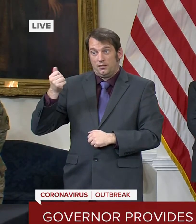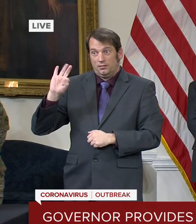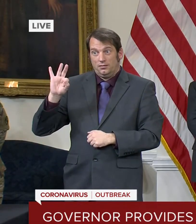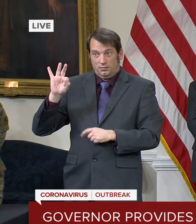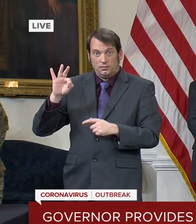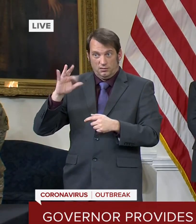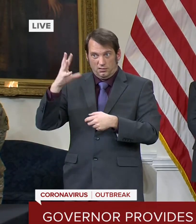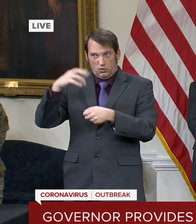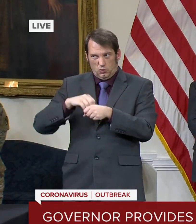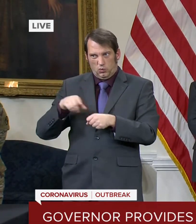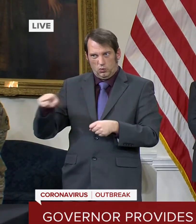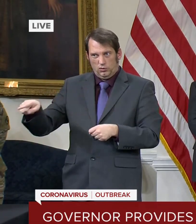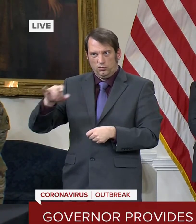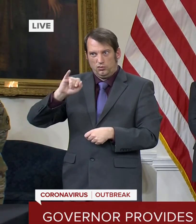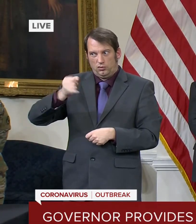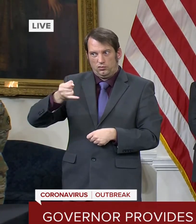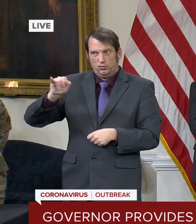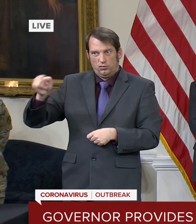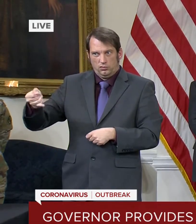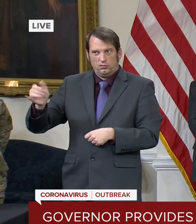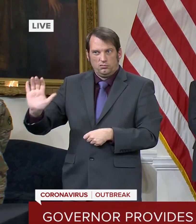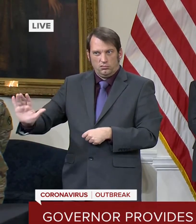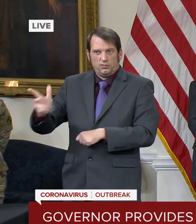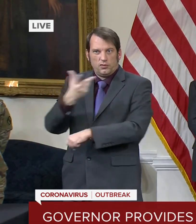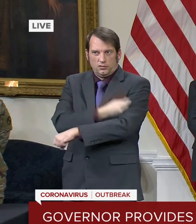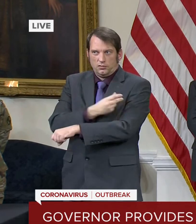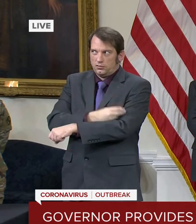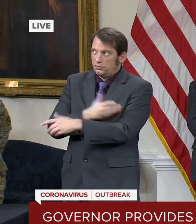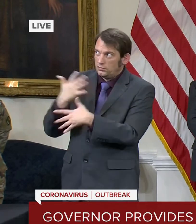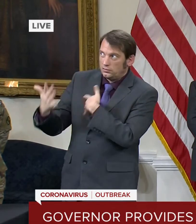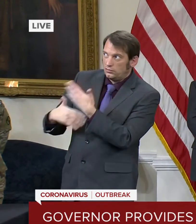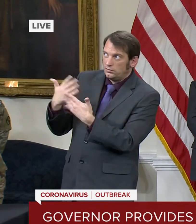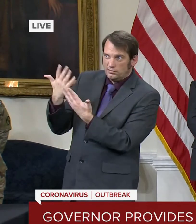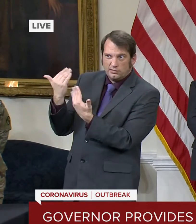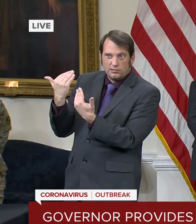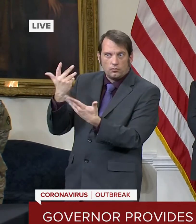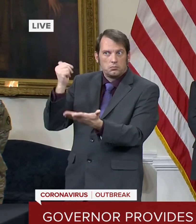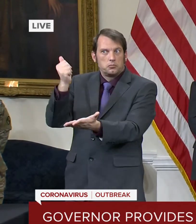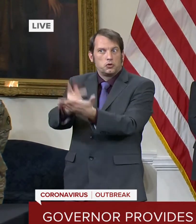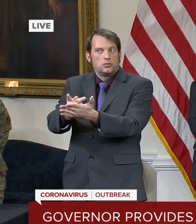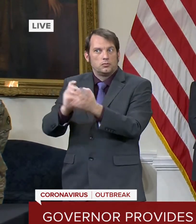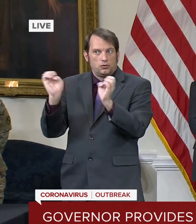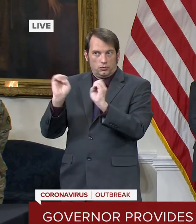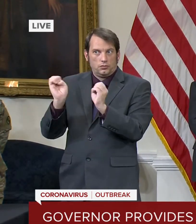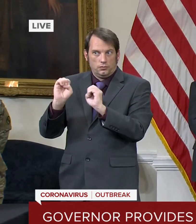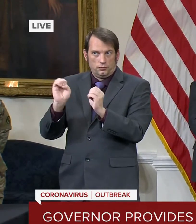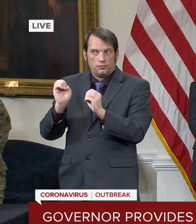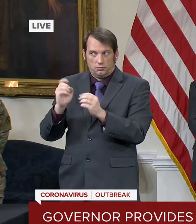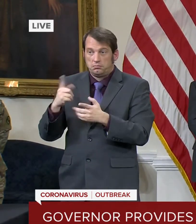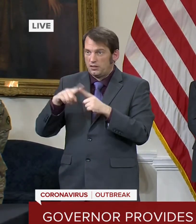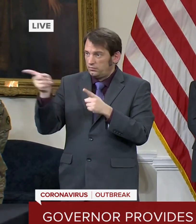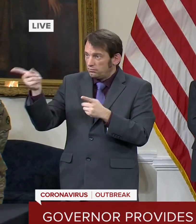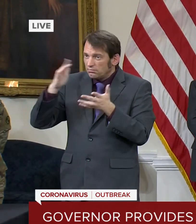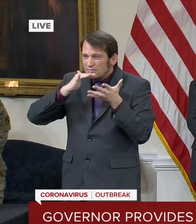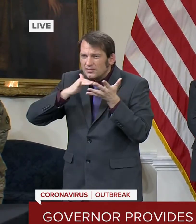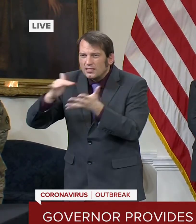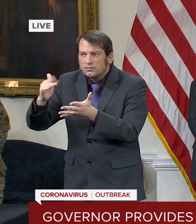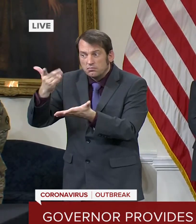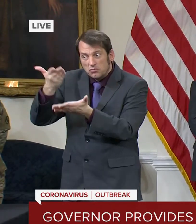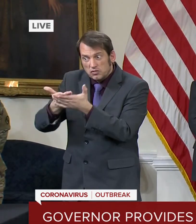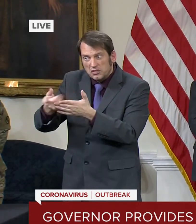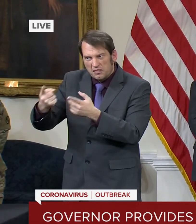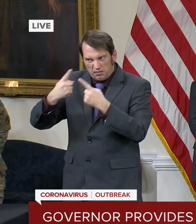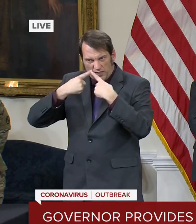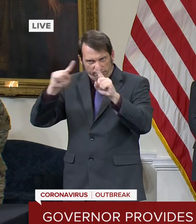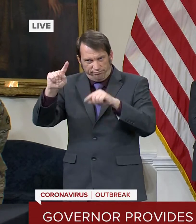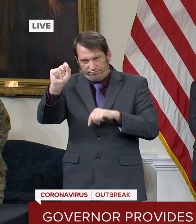vaccine that submitted for emergency use authorization on February 4th, have proven to be effective and safe, and